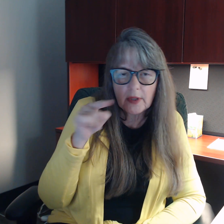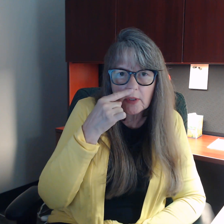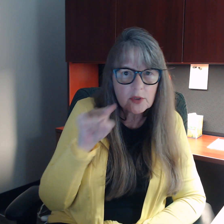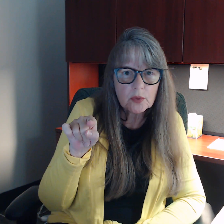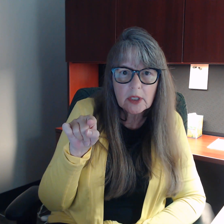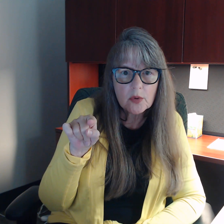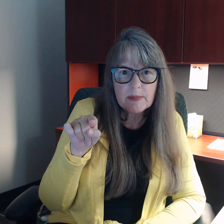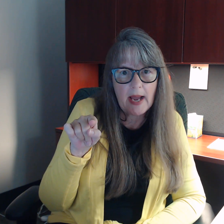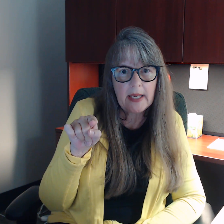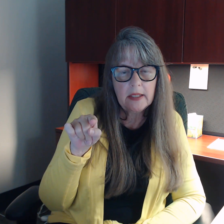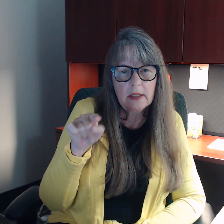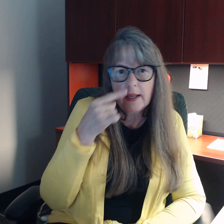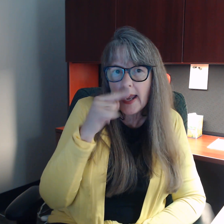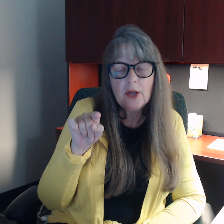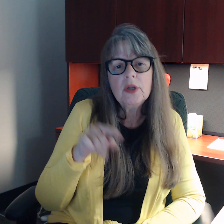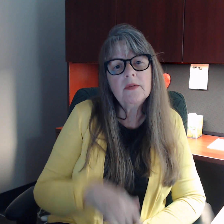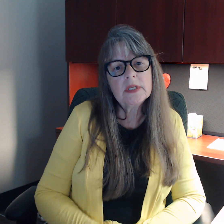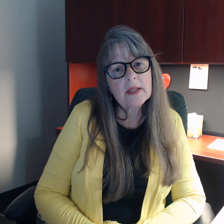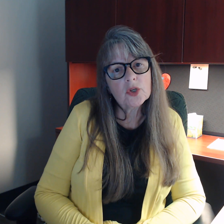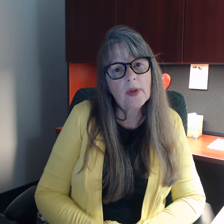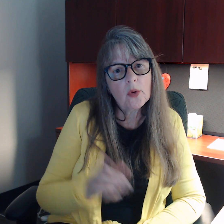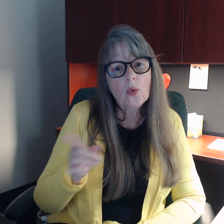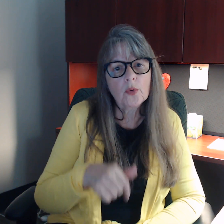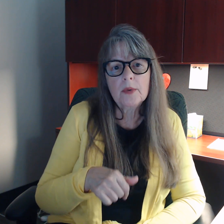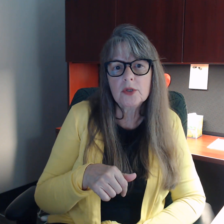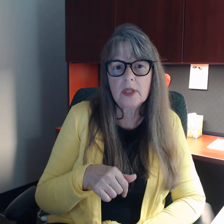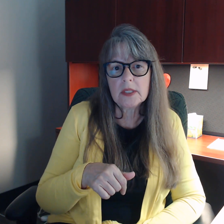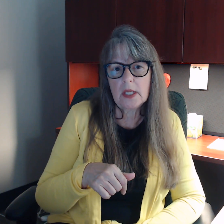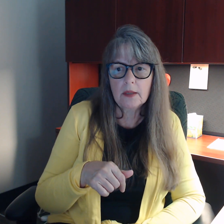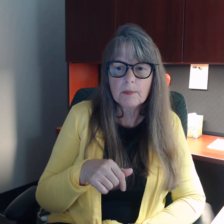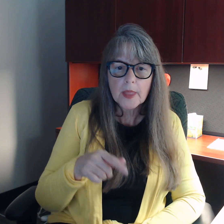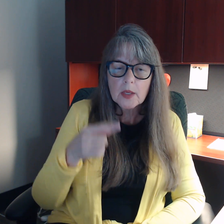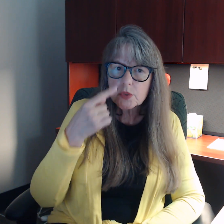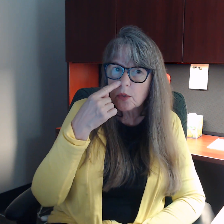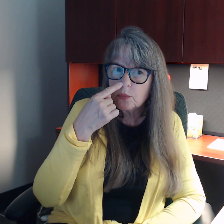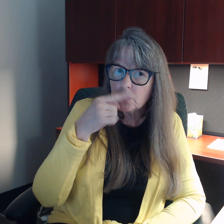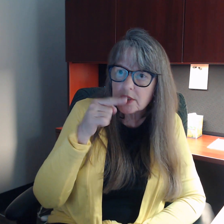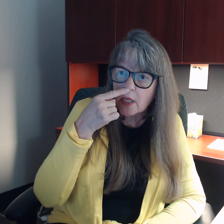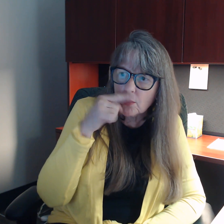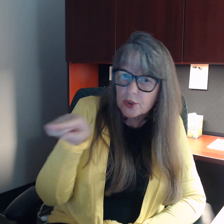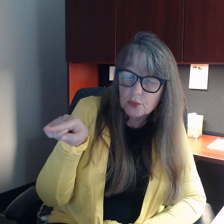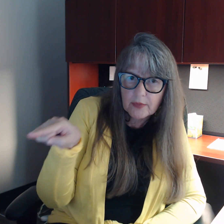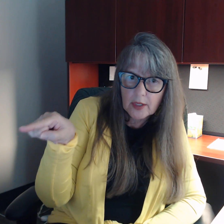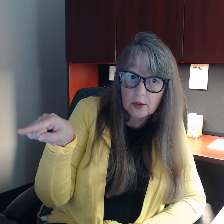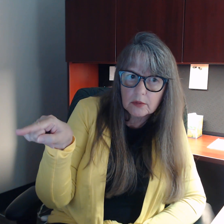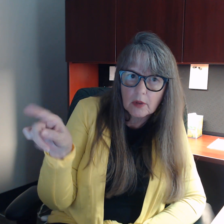there. It's really close by. And you could even say that's around the corner. I'm going to do that in a second. So you could say, oh, it's just right there on the